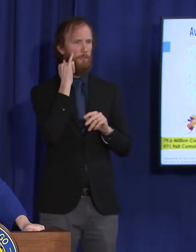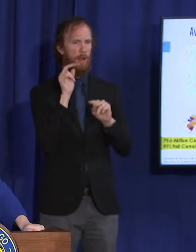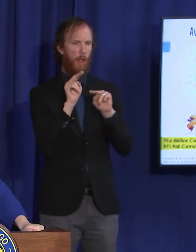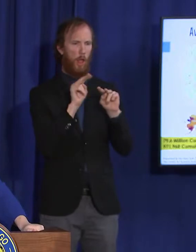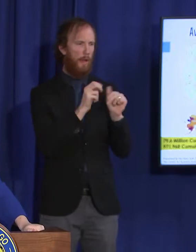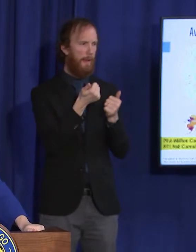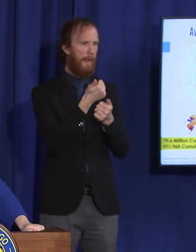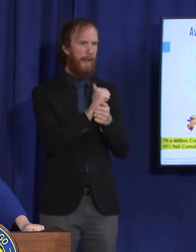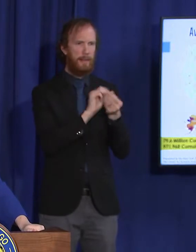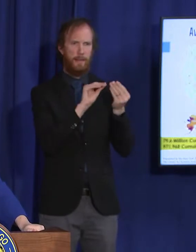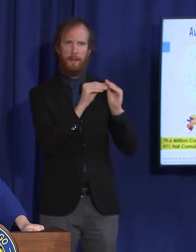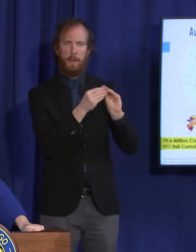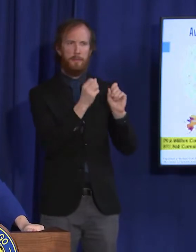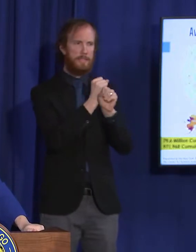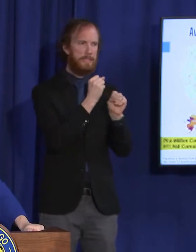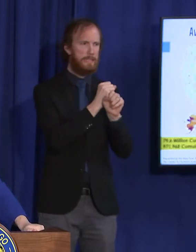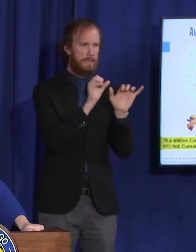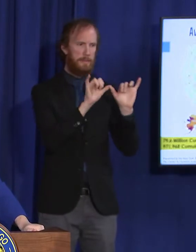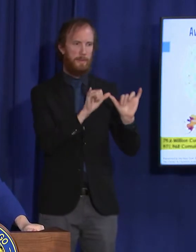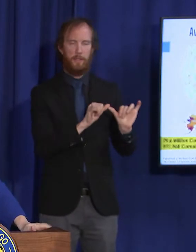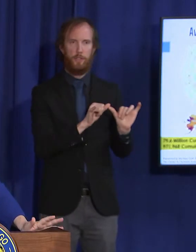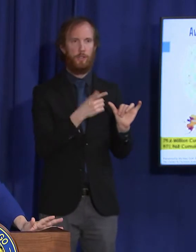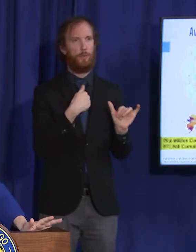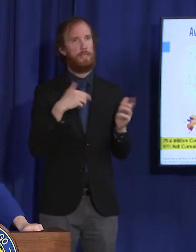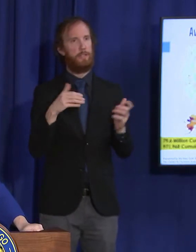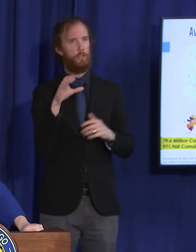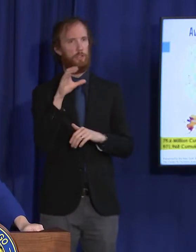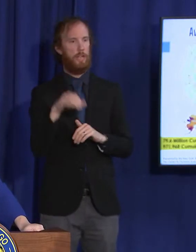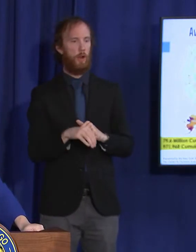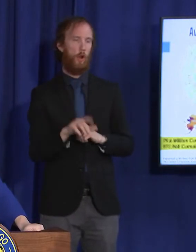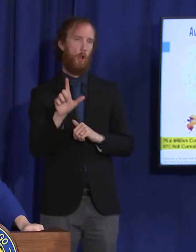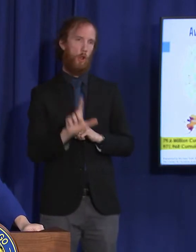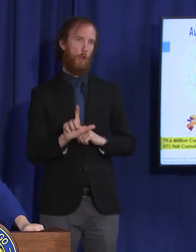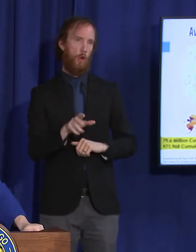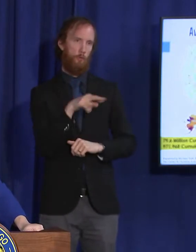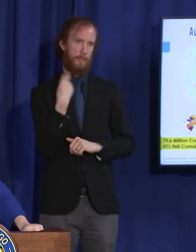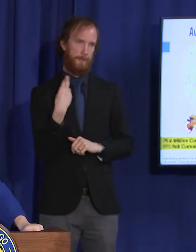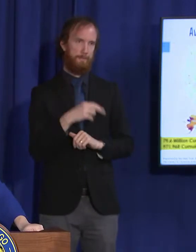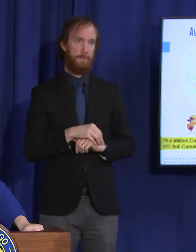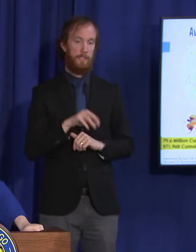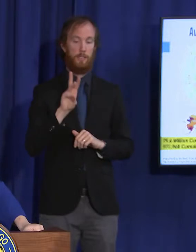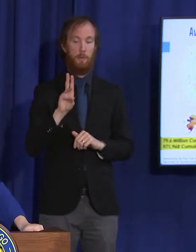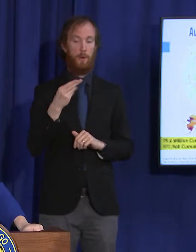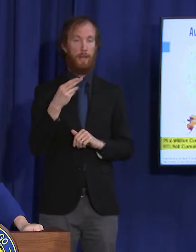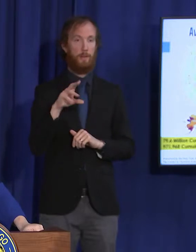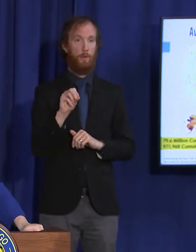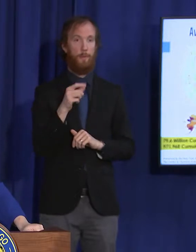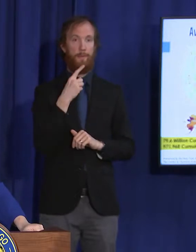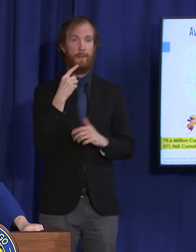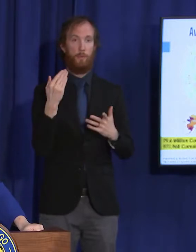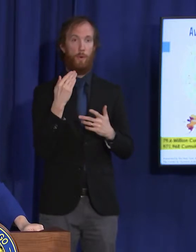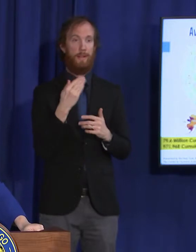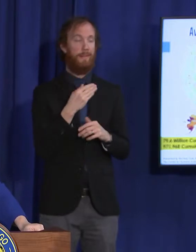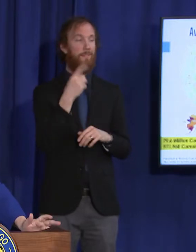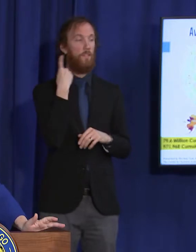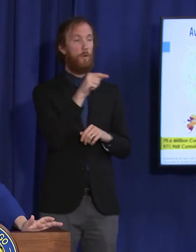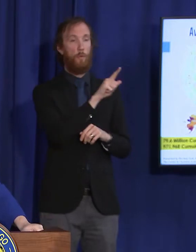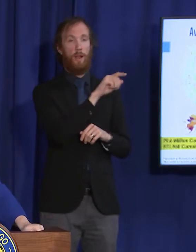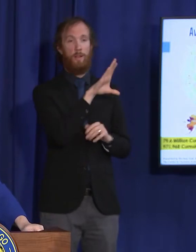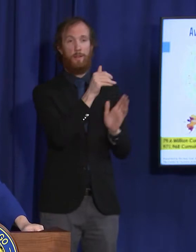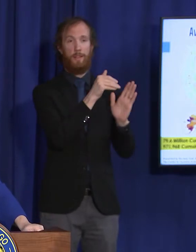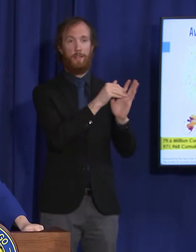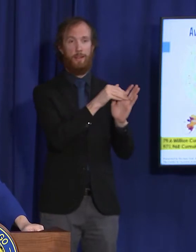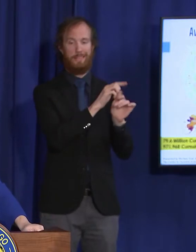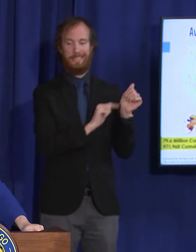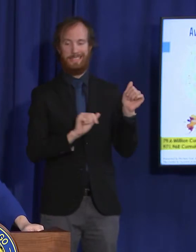are at low or even very low risk. The WHO uses a cutoff of 10 cases per 100,000 per day for